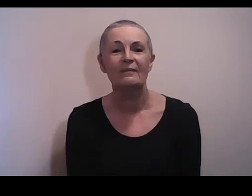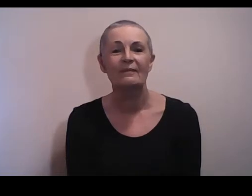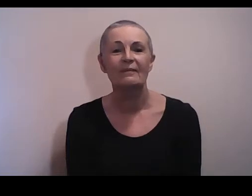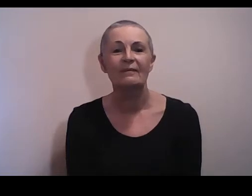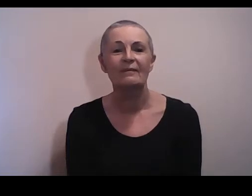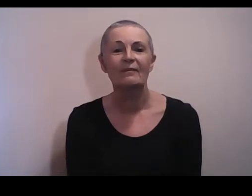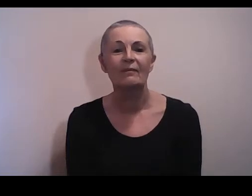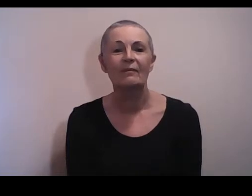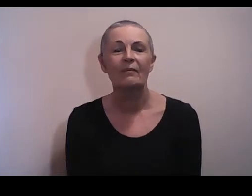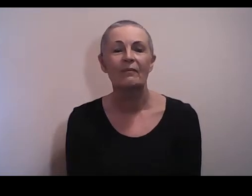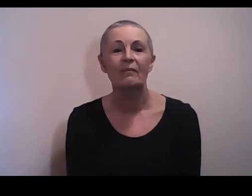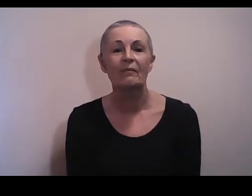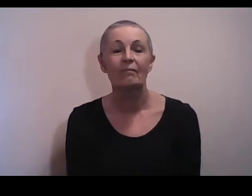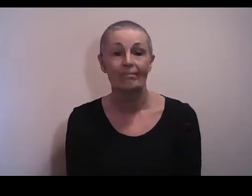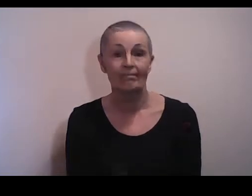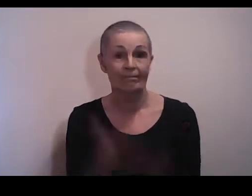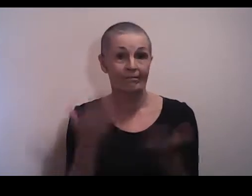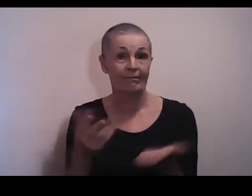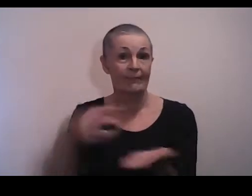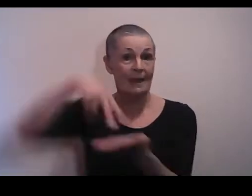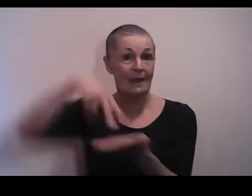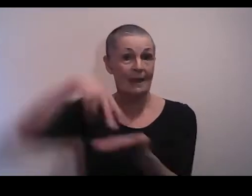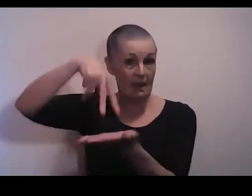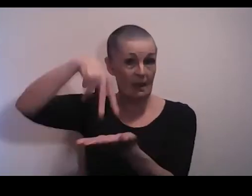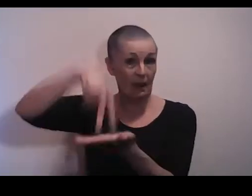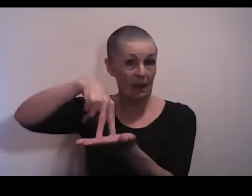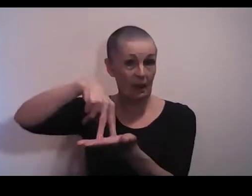I'll do it standing up again to finish off.